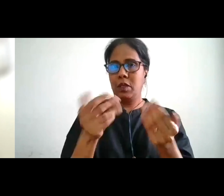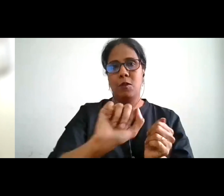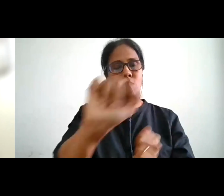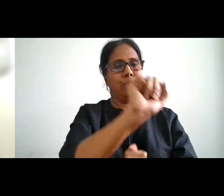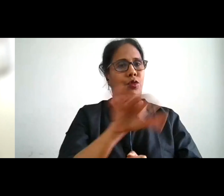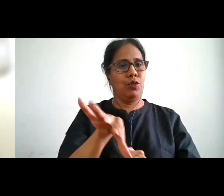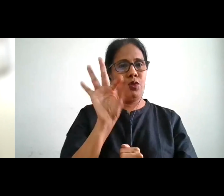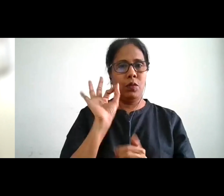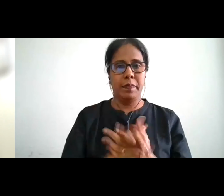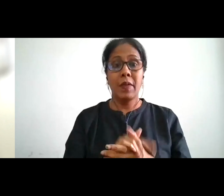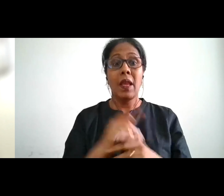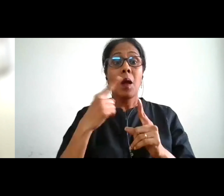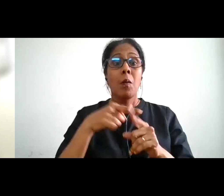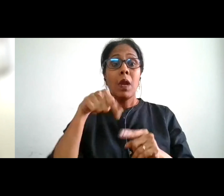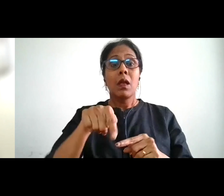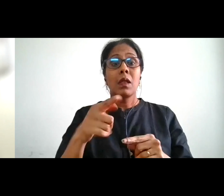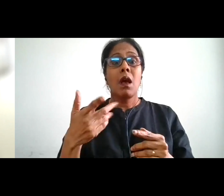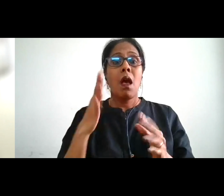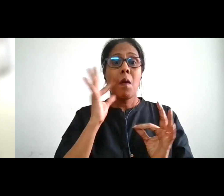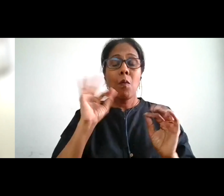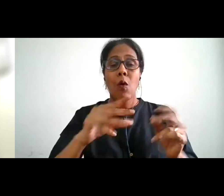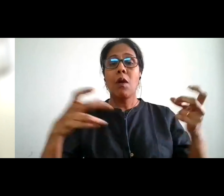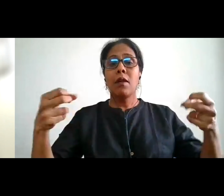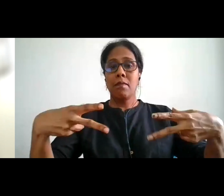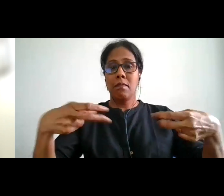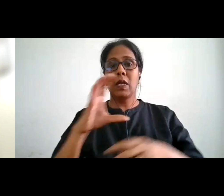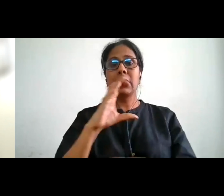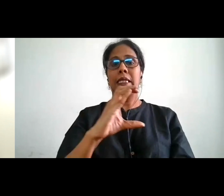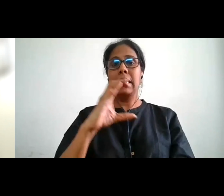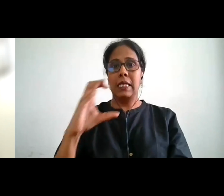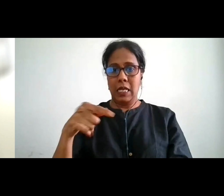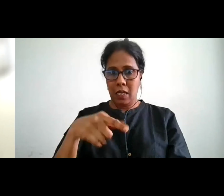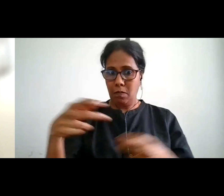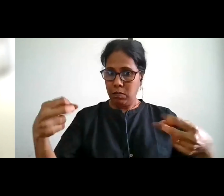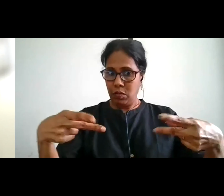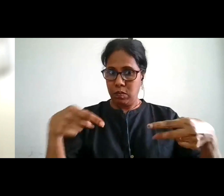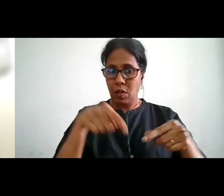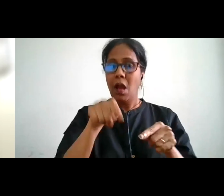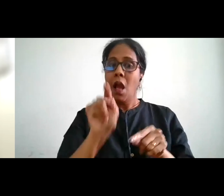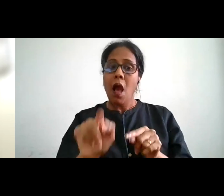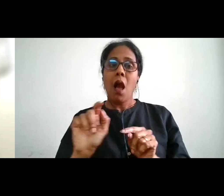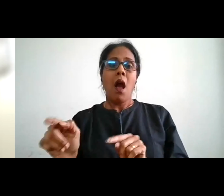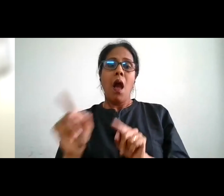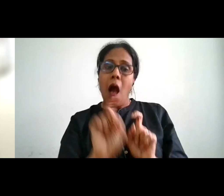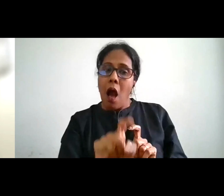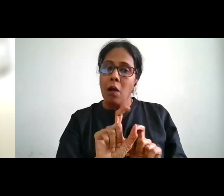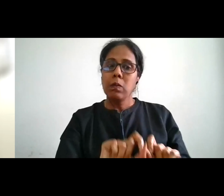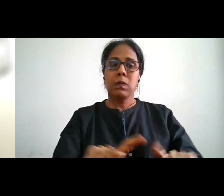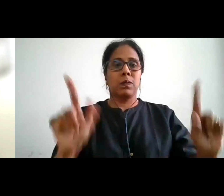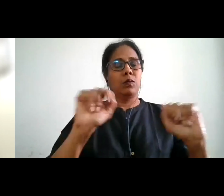of closed captions at the bottom that may be enabled from the link in the lower bar.